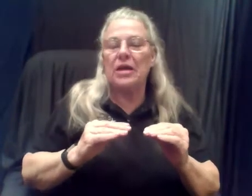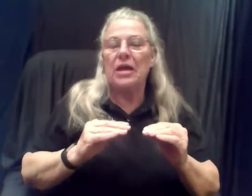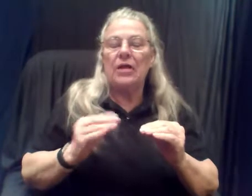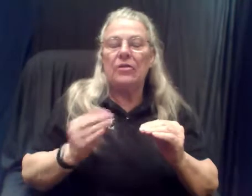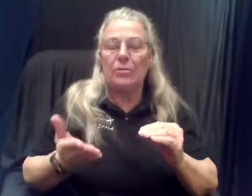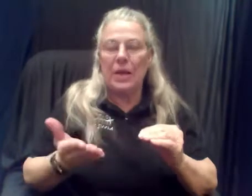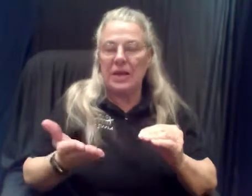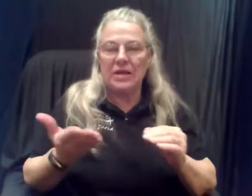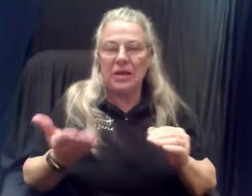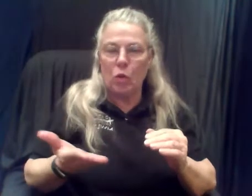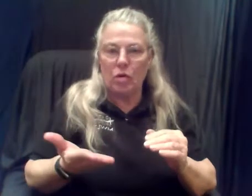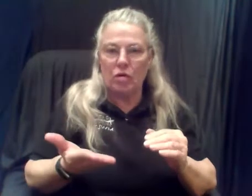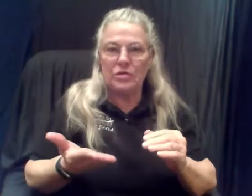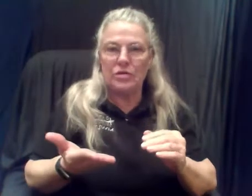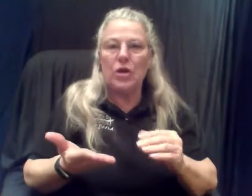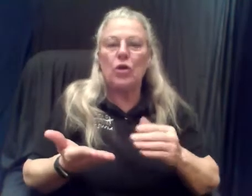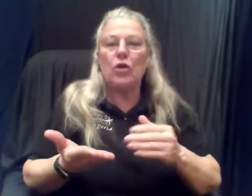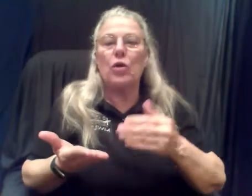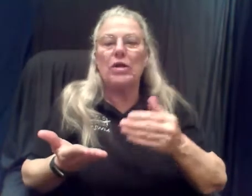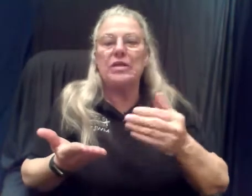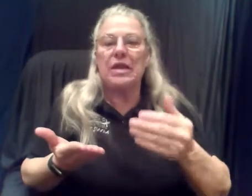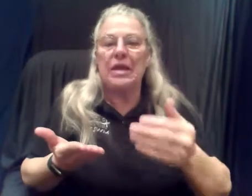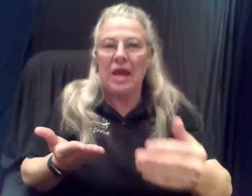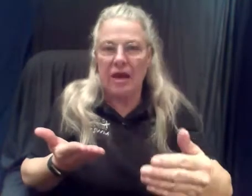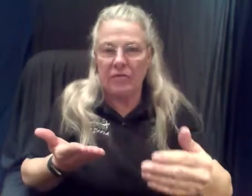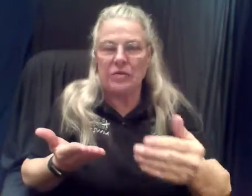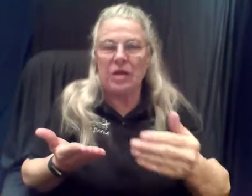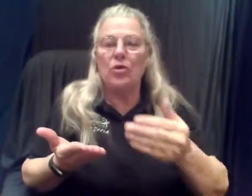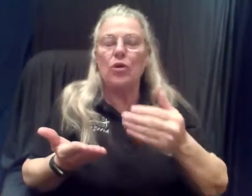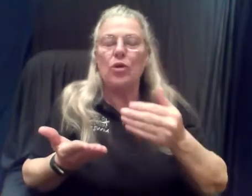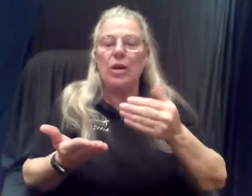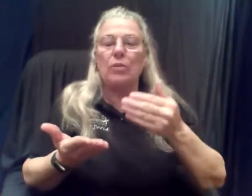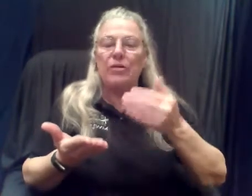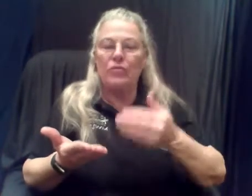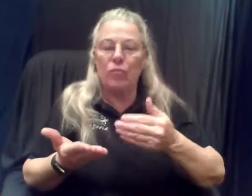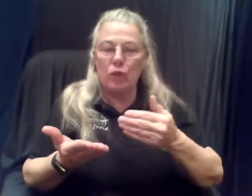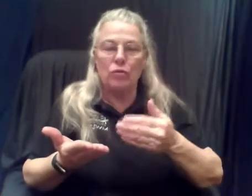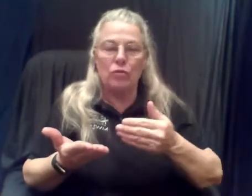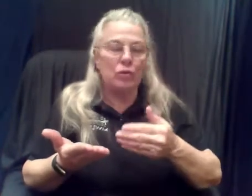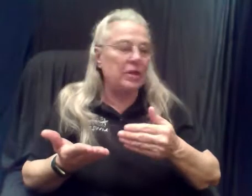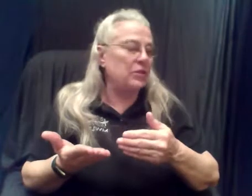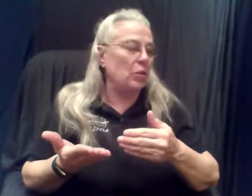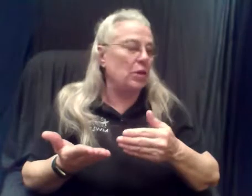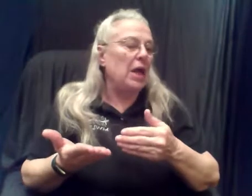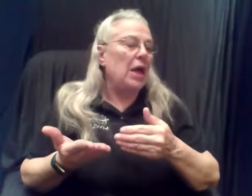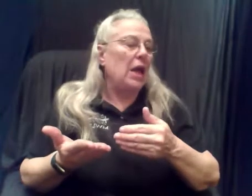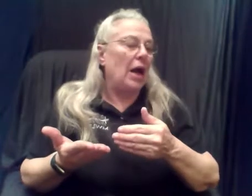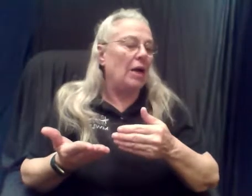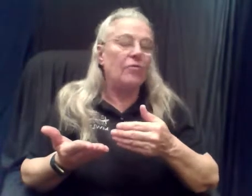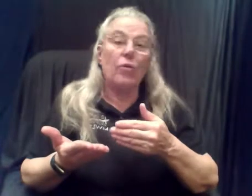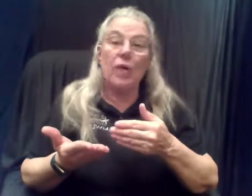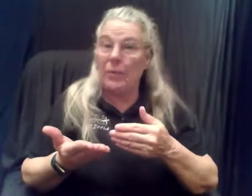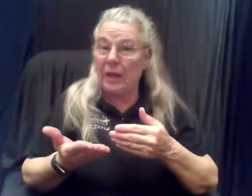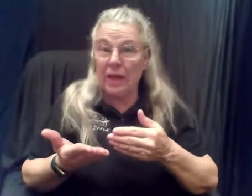the basic words, you're going to need to have those under your belt before you do this one. For a beginner that